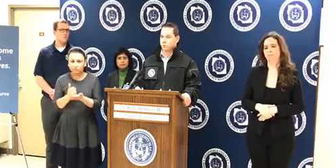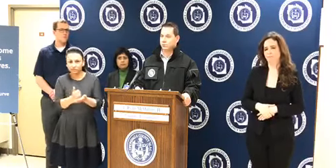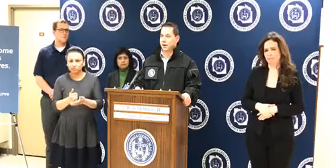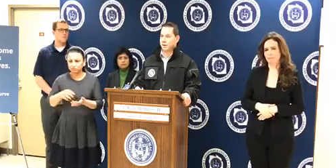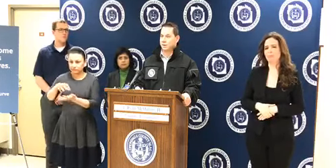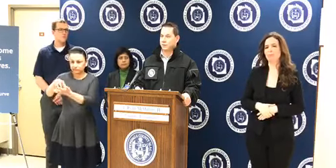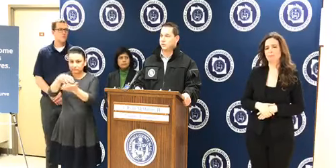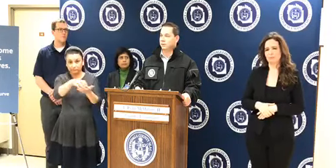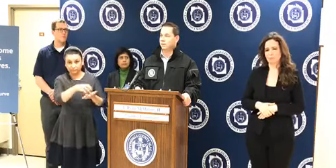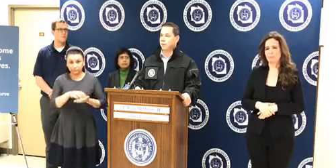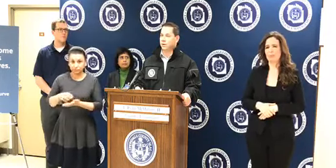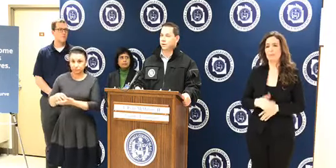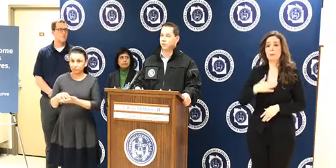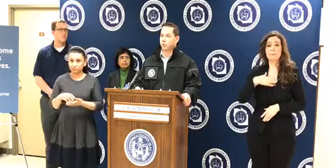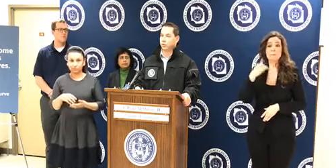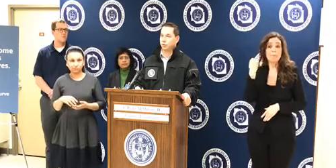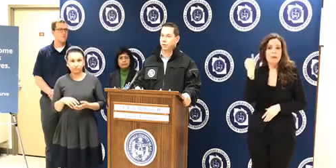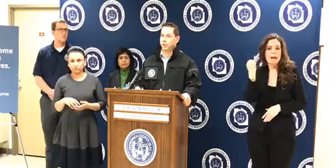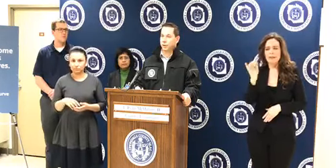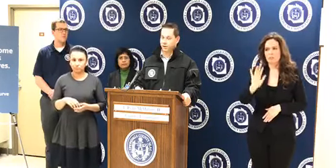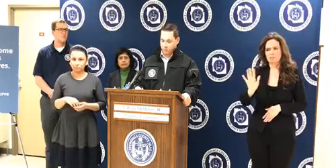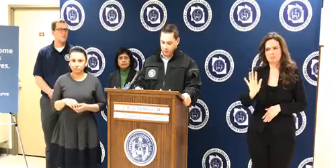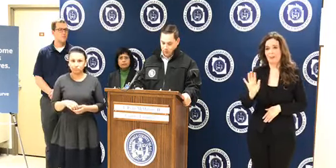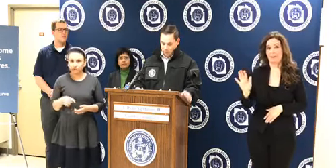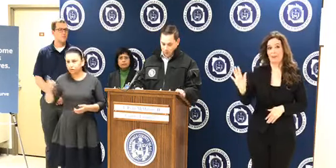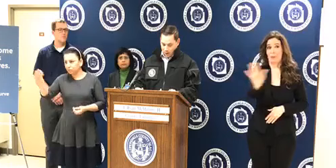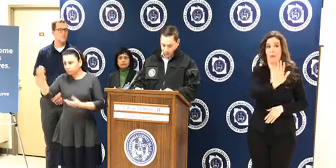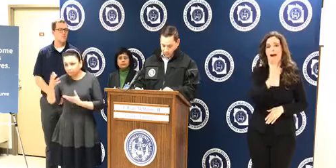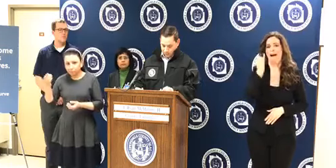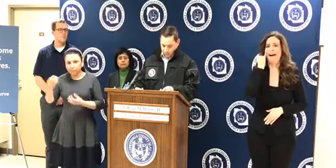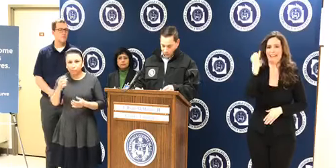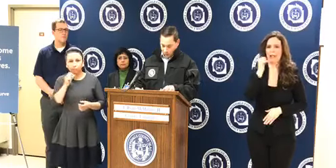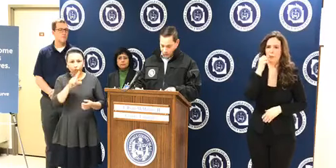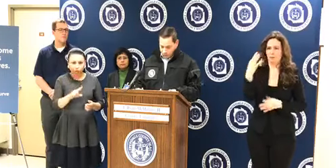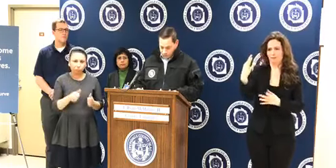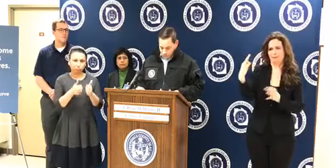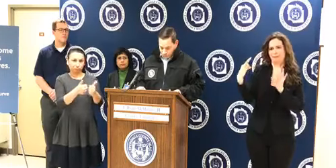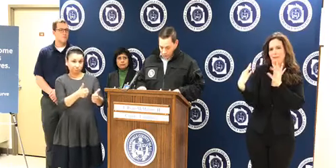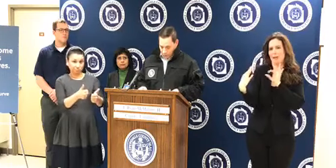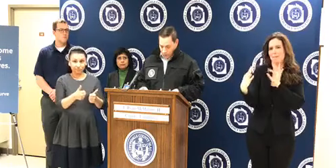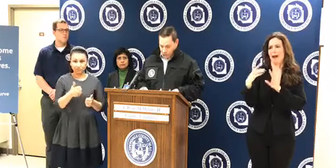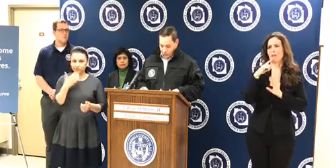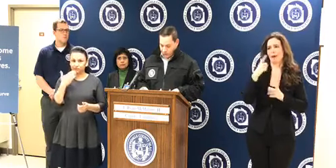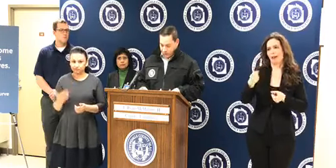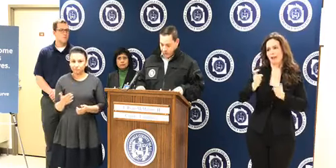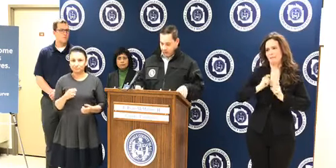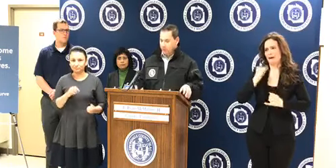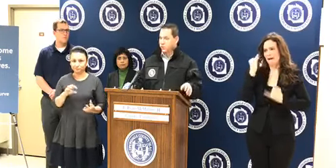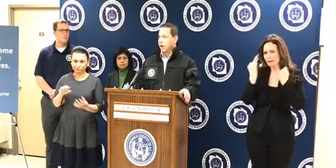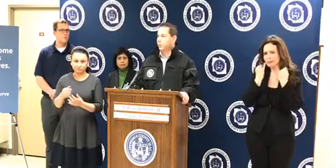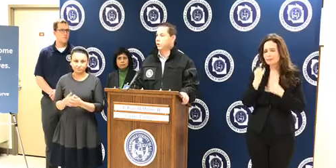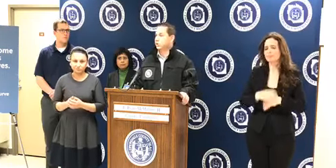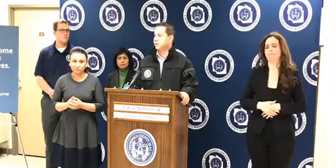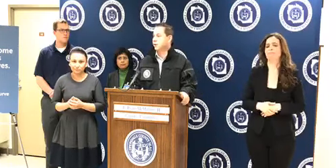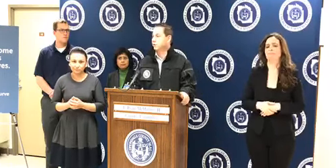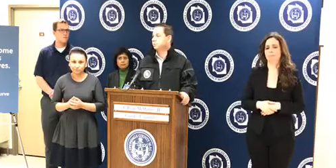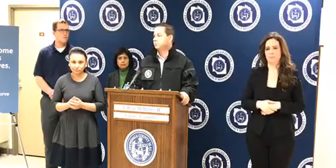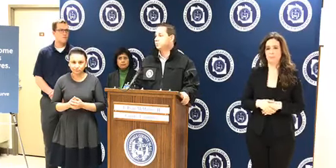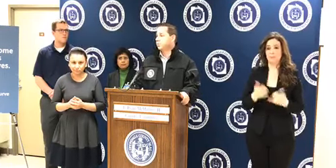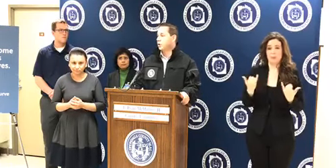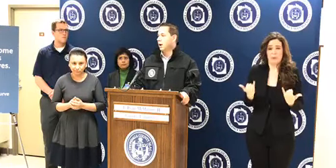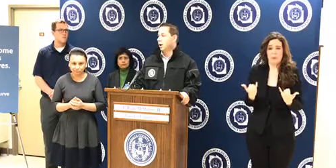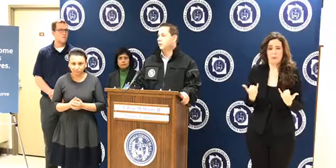This wasn't my idea. This came from many of you who've been emailing me very much. We are here today in our Emergency Operations